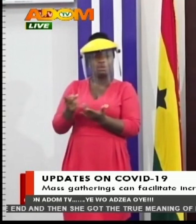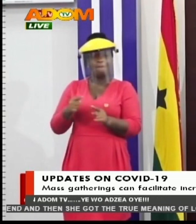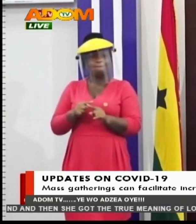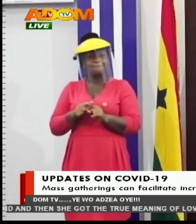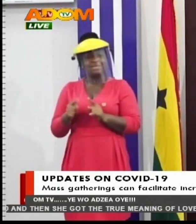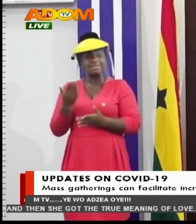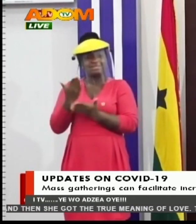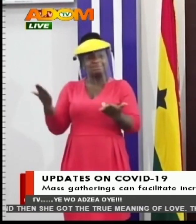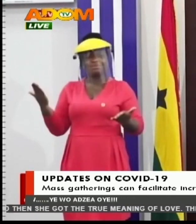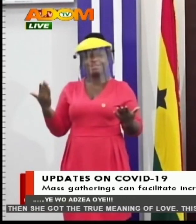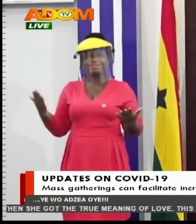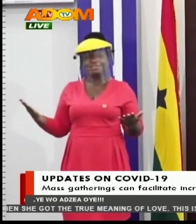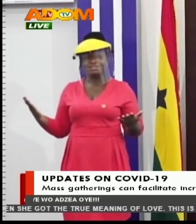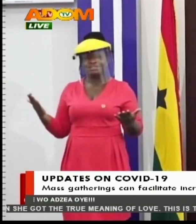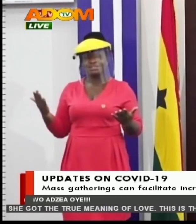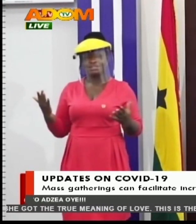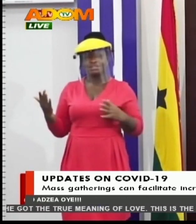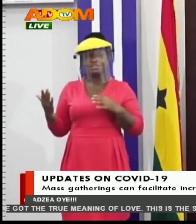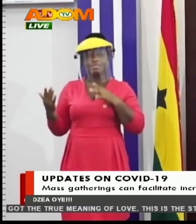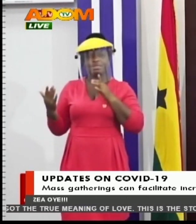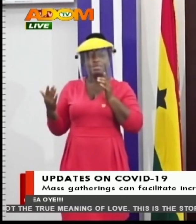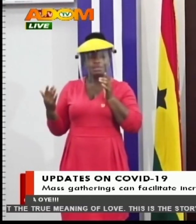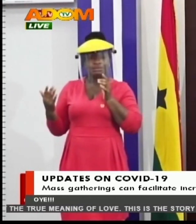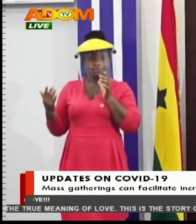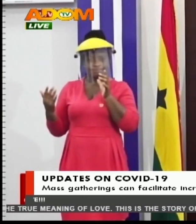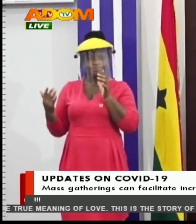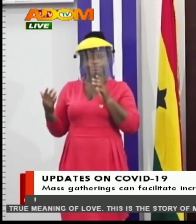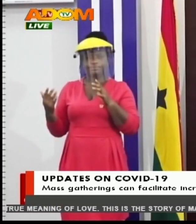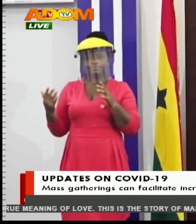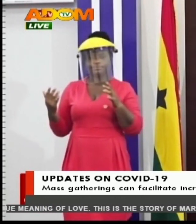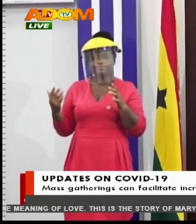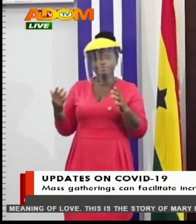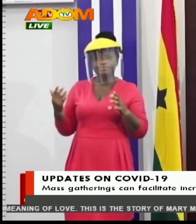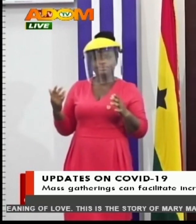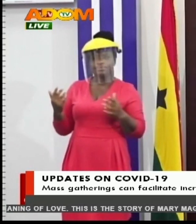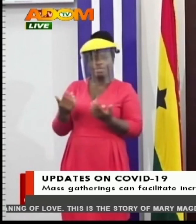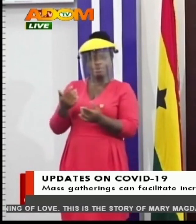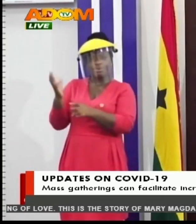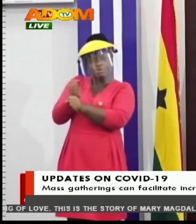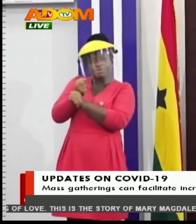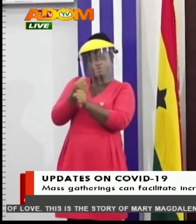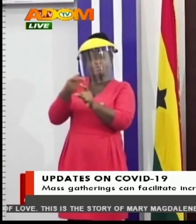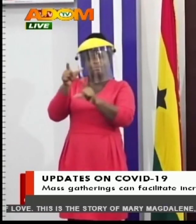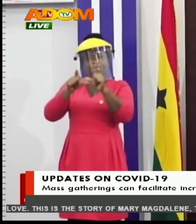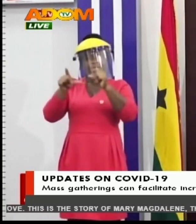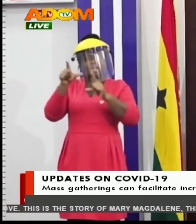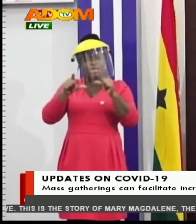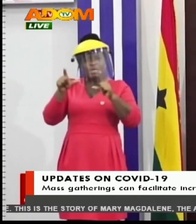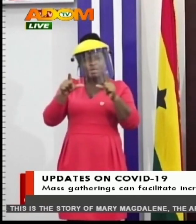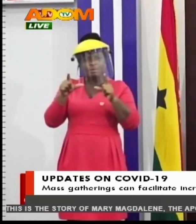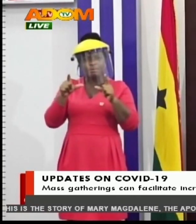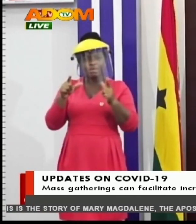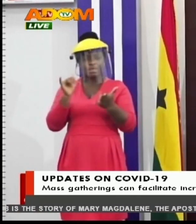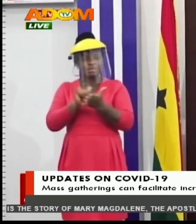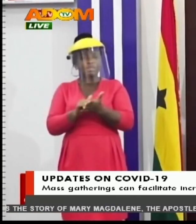now, Obuasi is actually the main hotspot for Ashanti region. And there's a clear focus to see how best we can